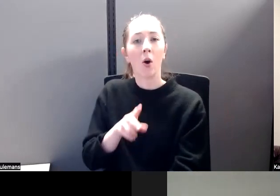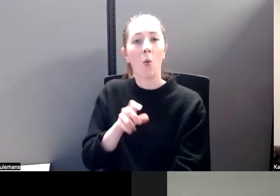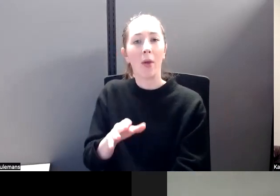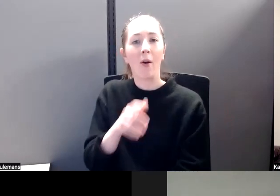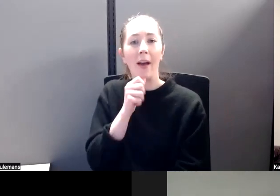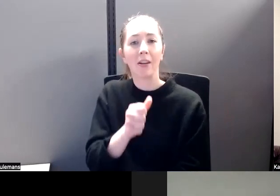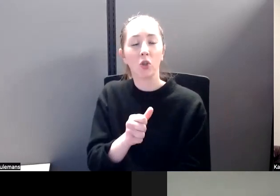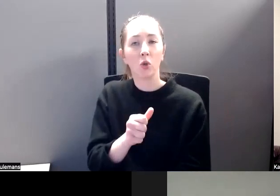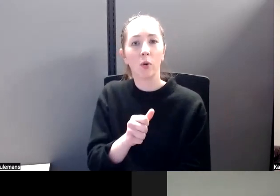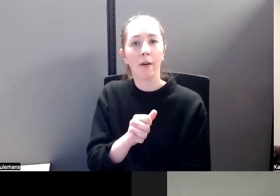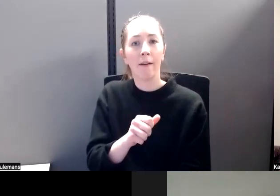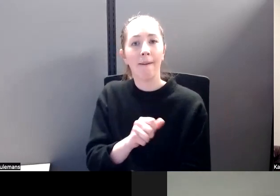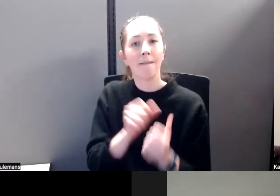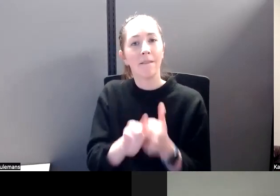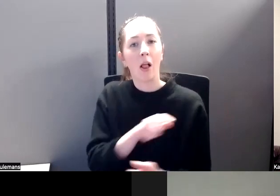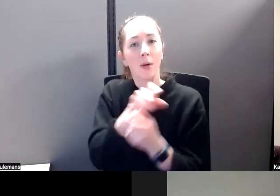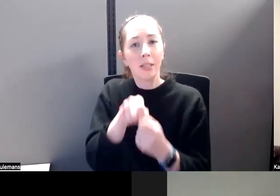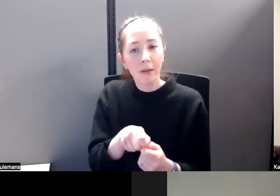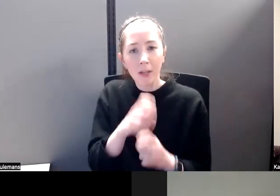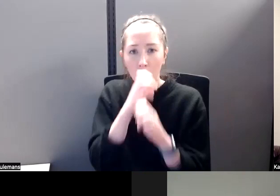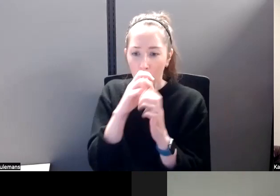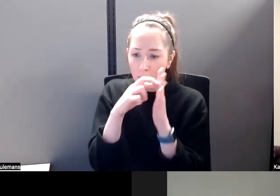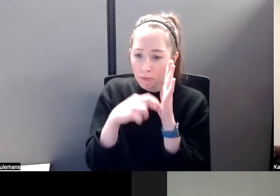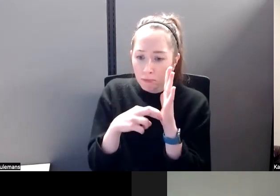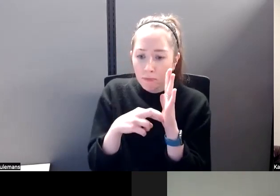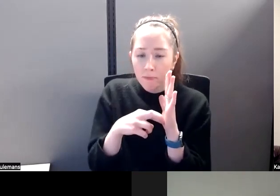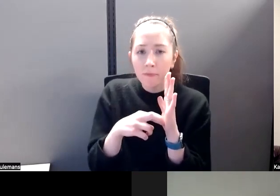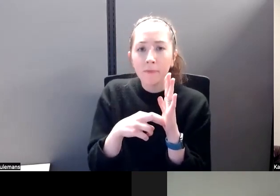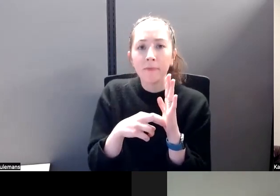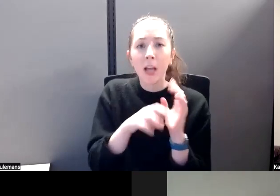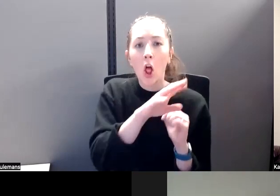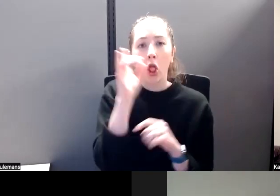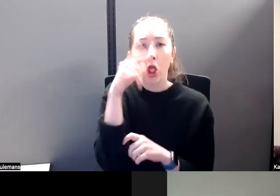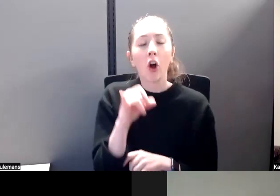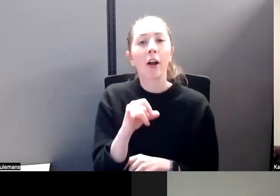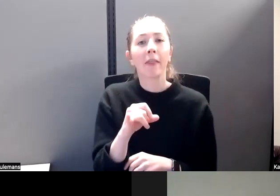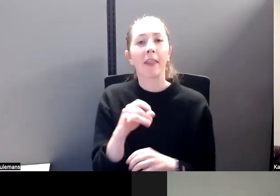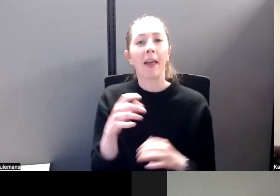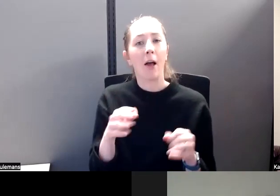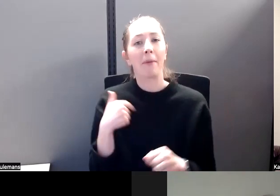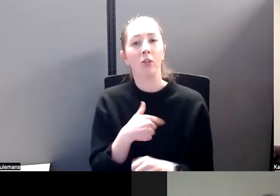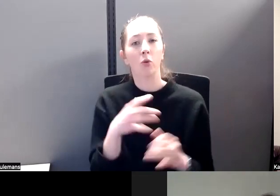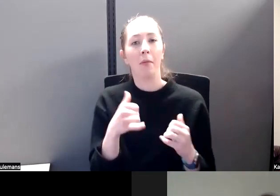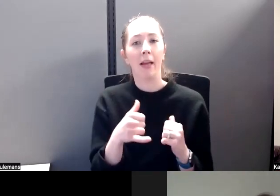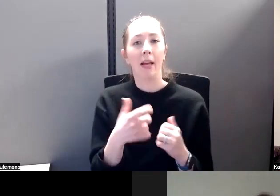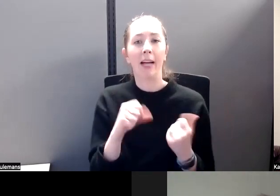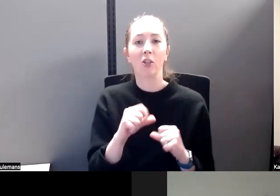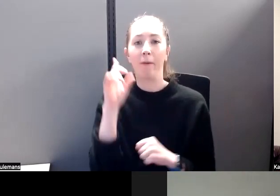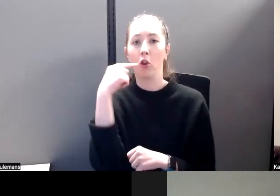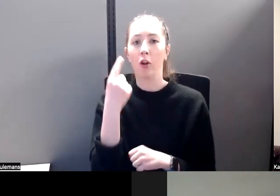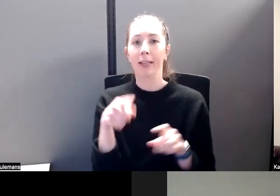follow a specific regimented aesthetic. They let me play a little bit. Now, I have to keep it still in the Hallmark